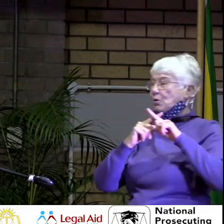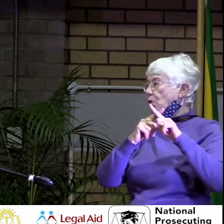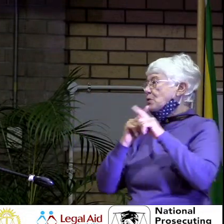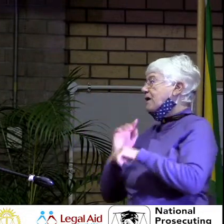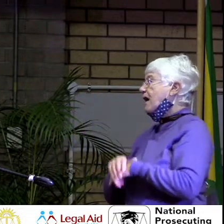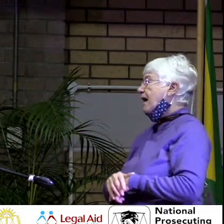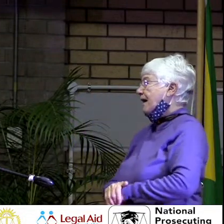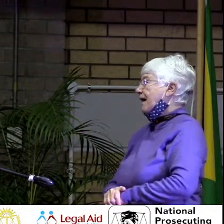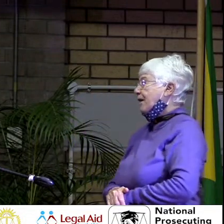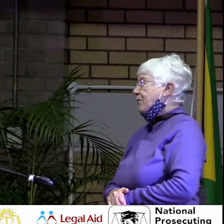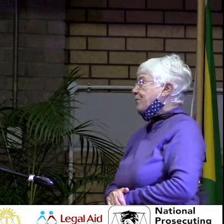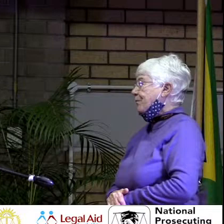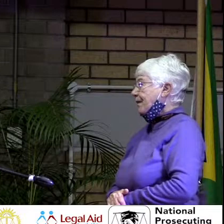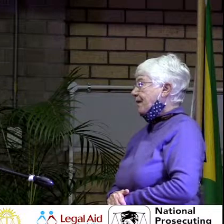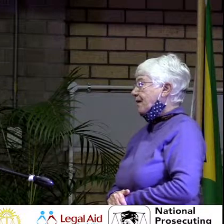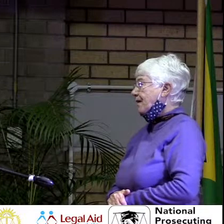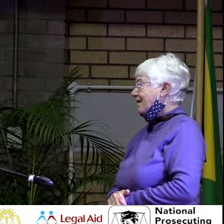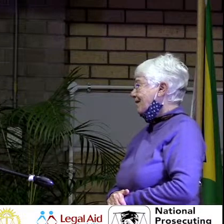ezibalulekileyo